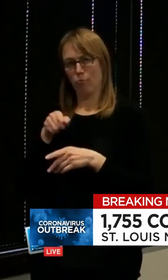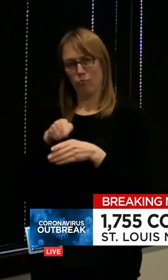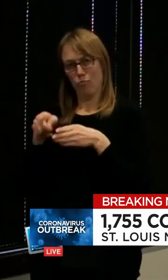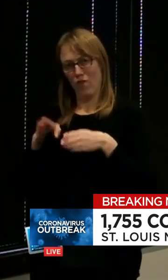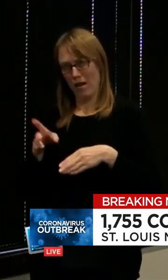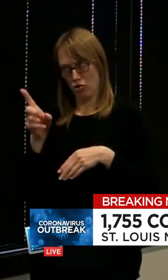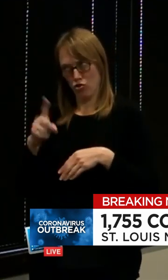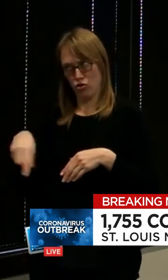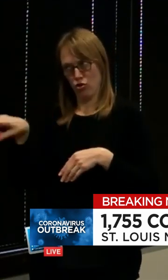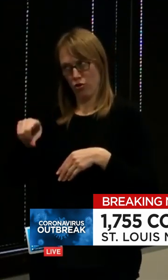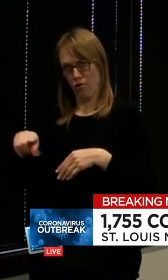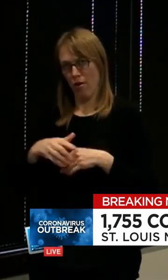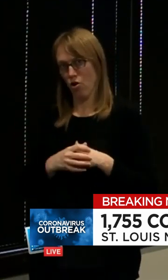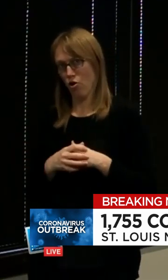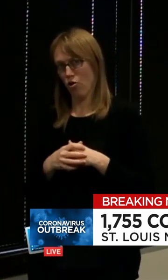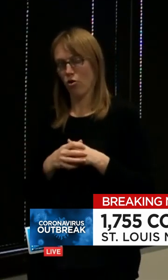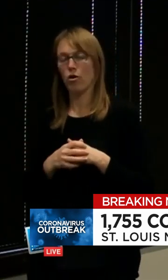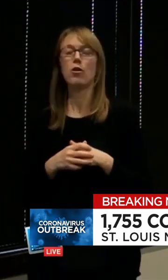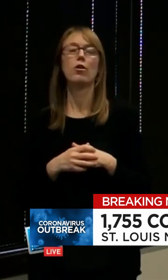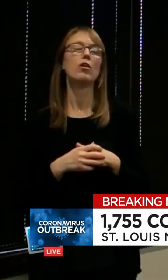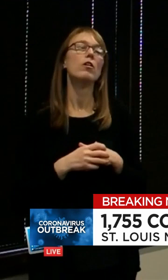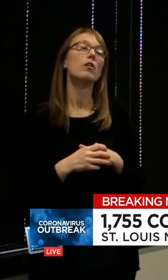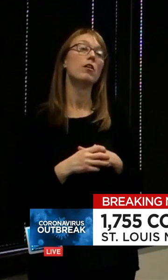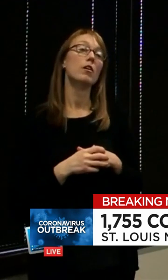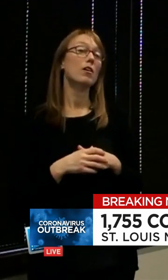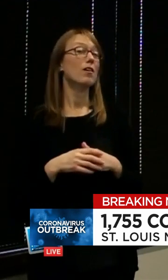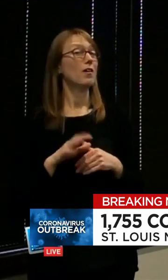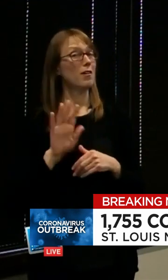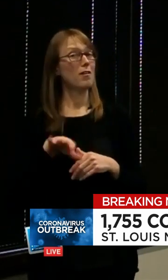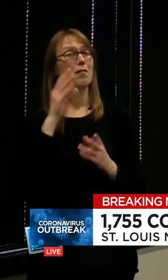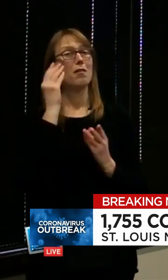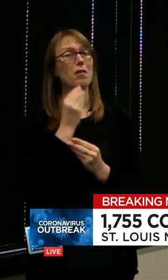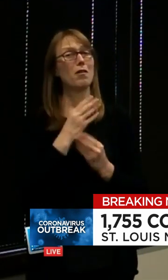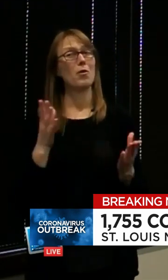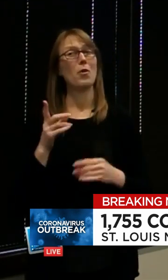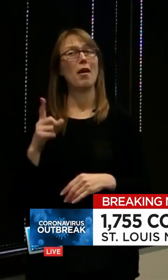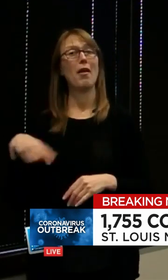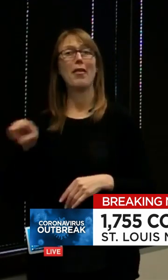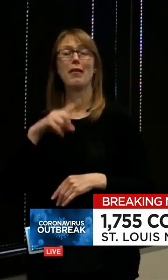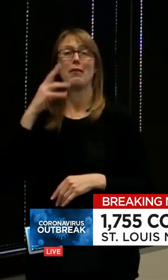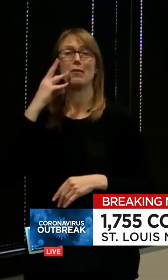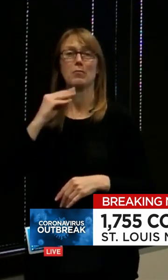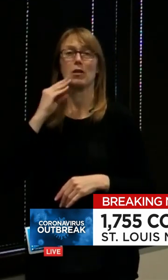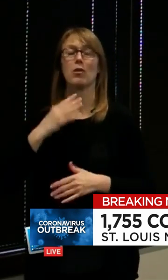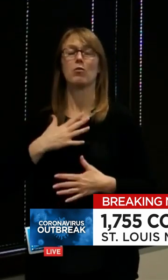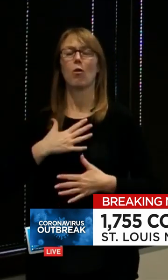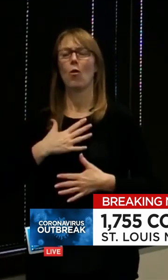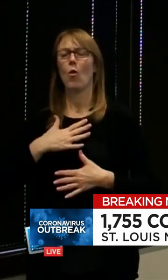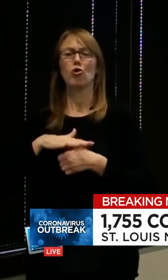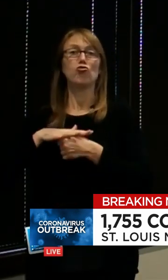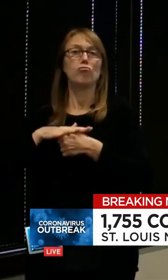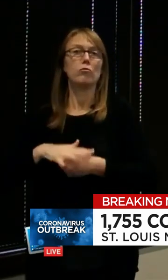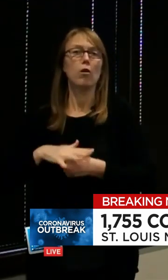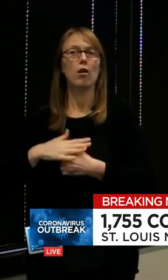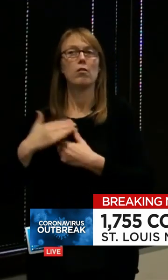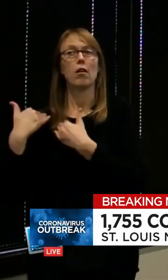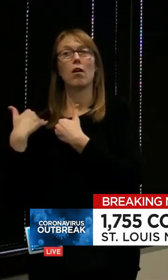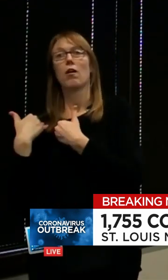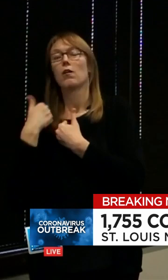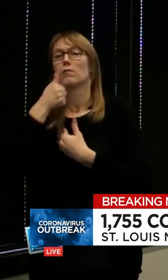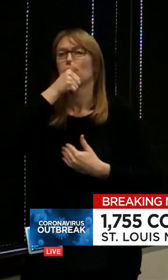at SSM. And our healthcare workers are under a tremendous amount of stress right now. Some of it is overwhelming, to be